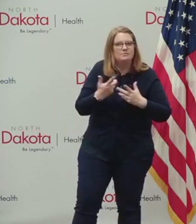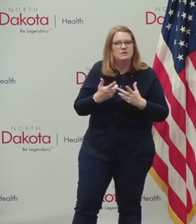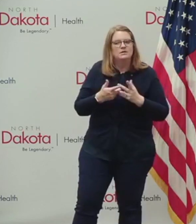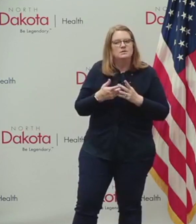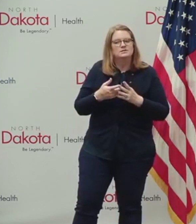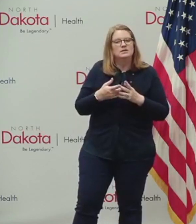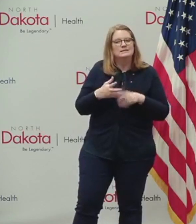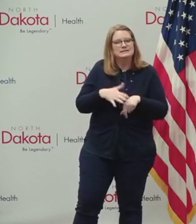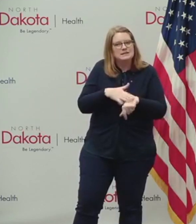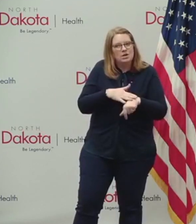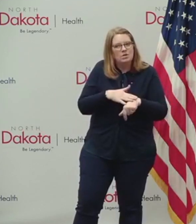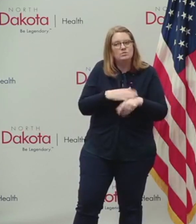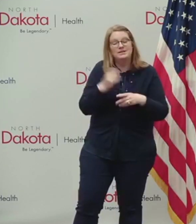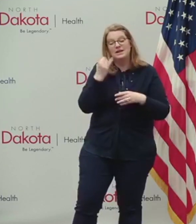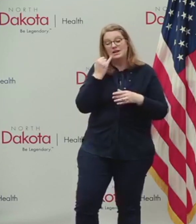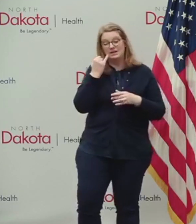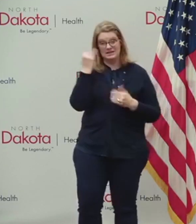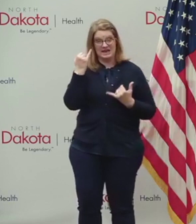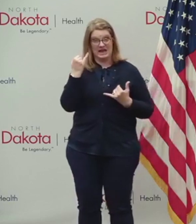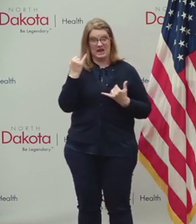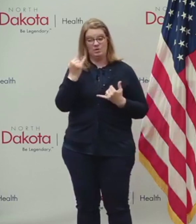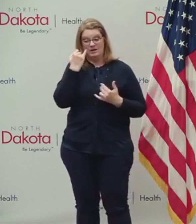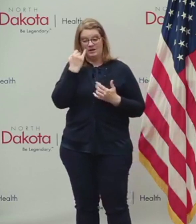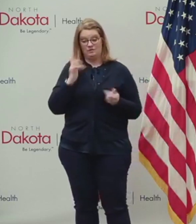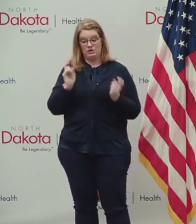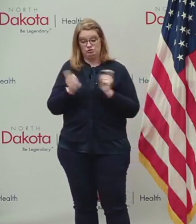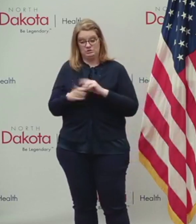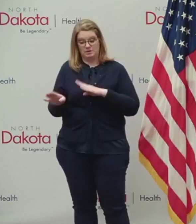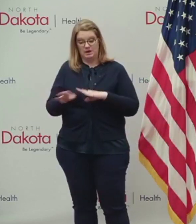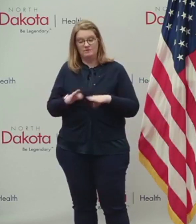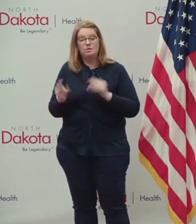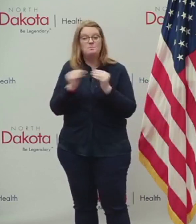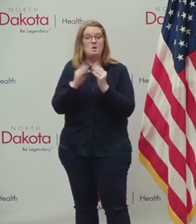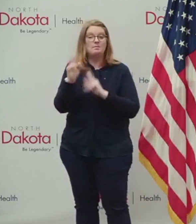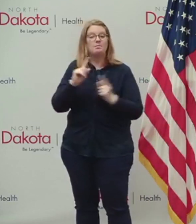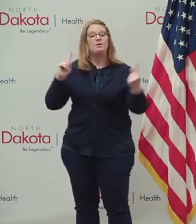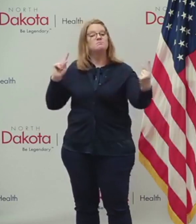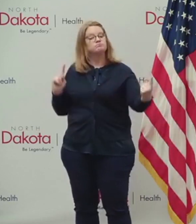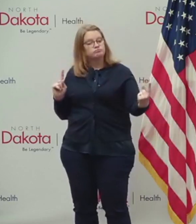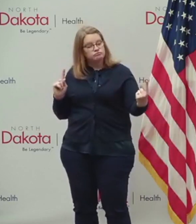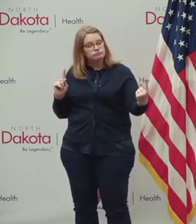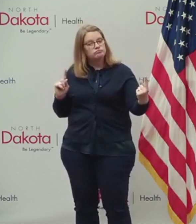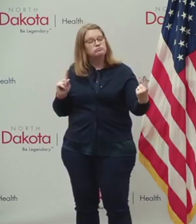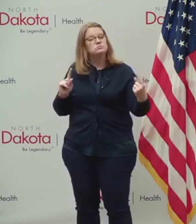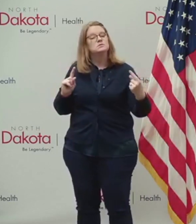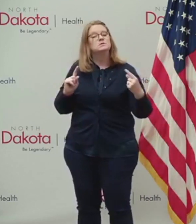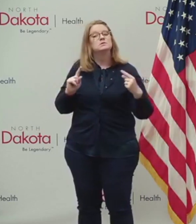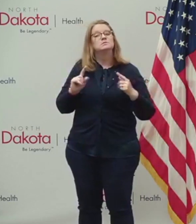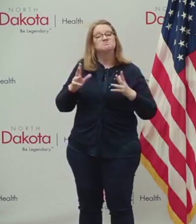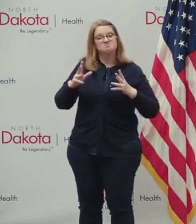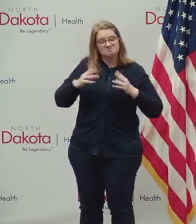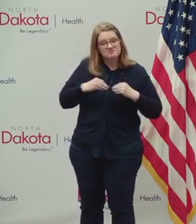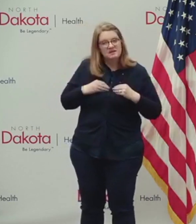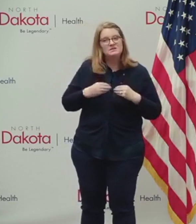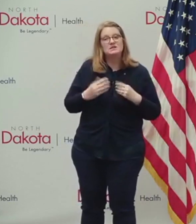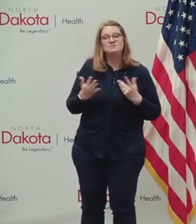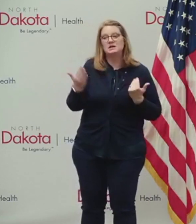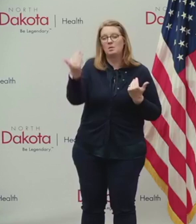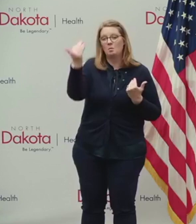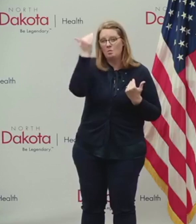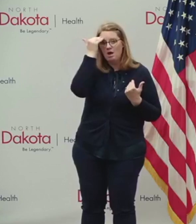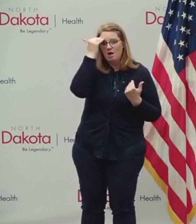change behavior, get more people social distancing, more people being aware, more people